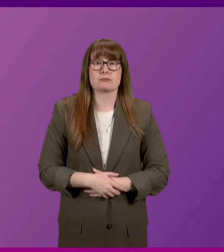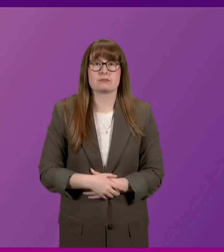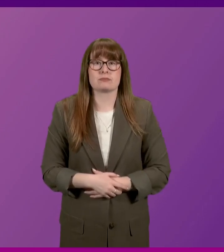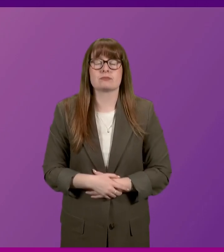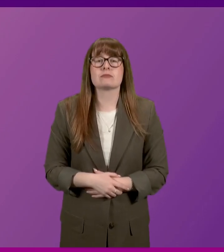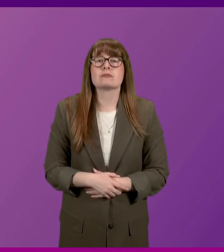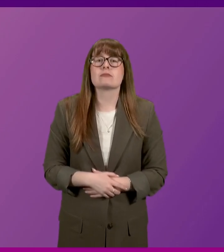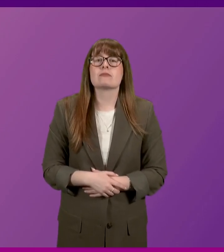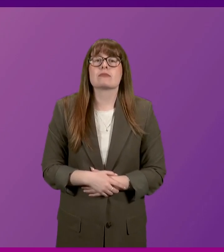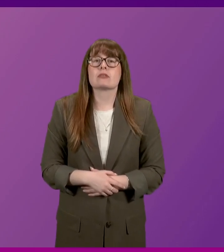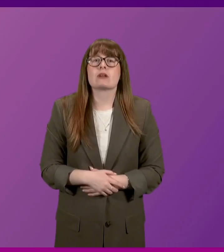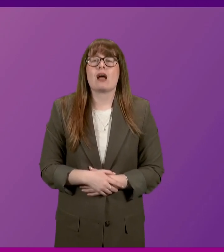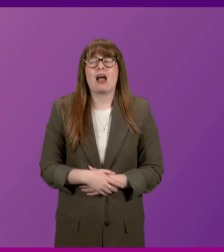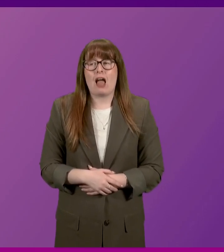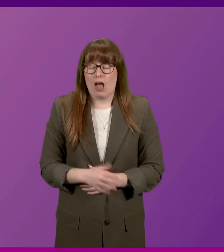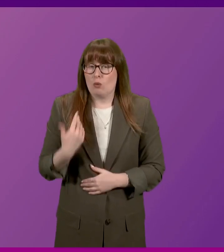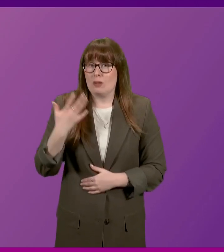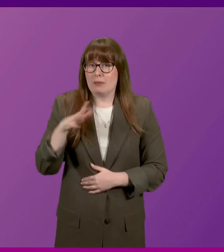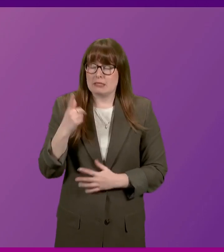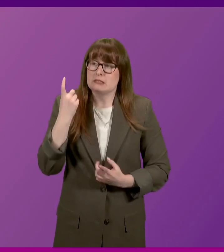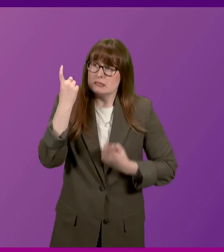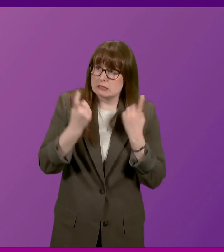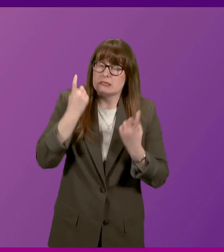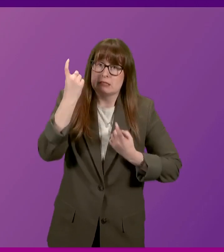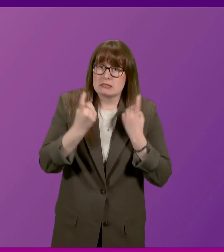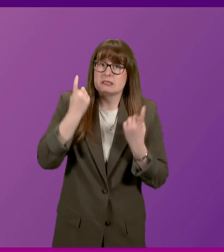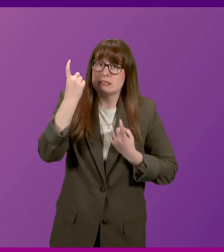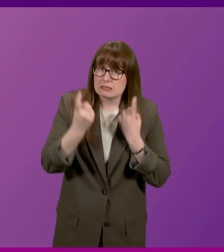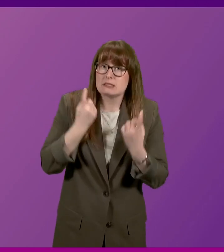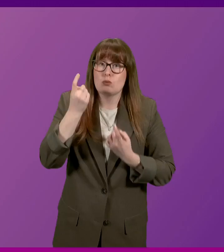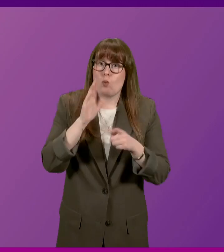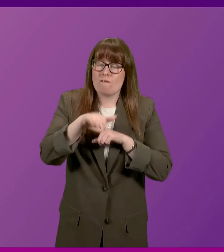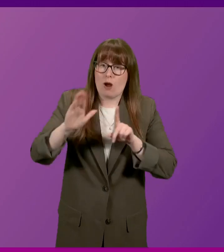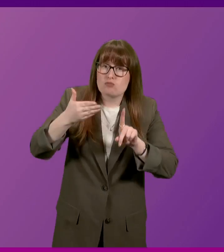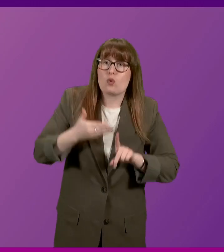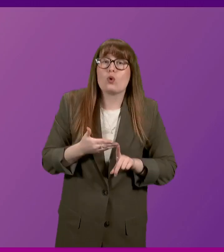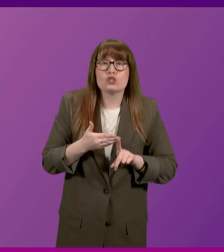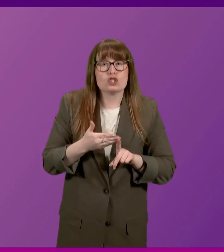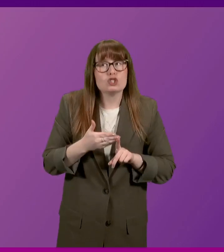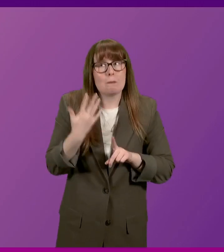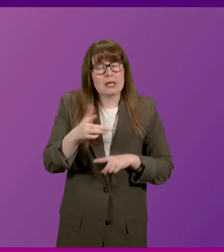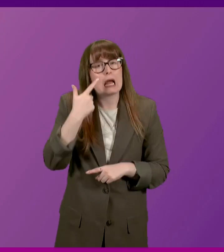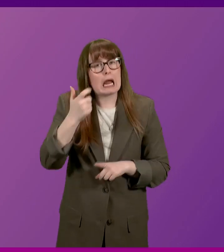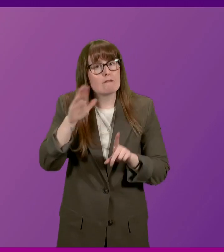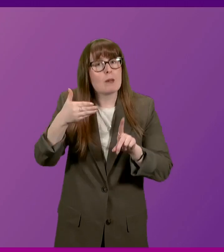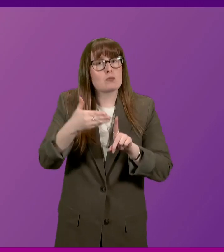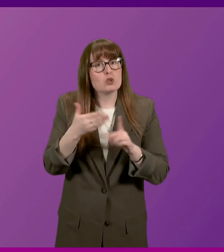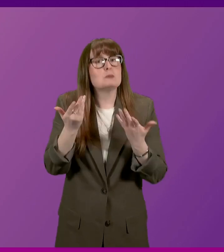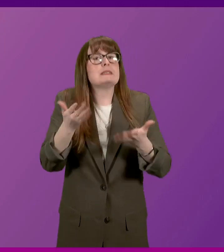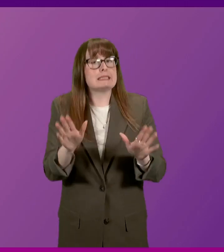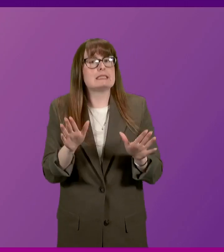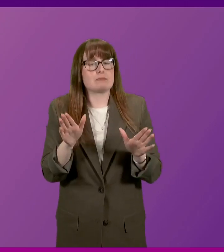I think we felt long and hard about the approach and took a really careful approach in terms